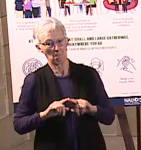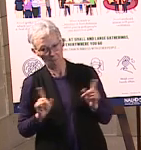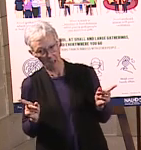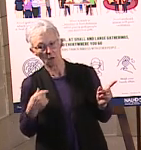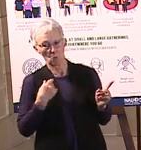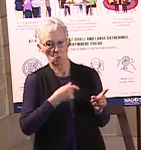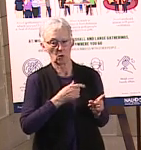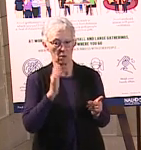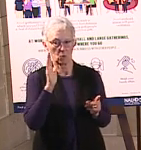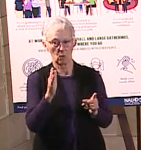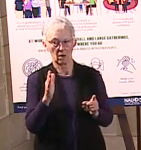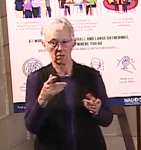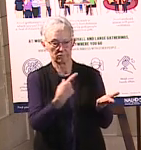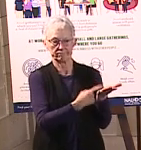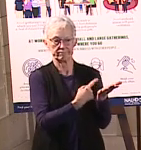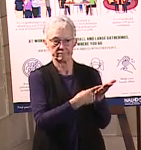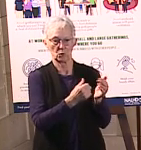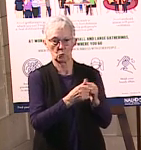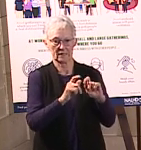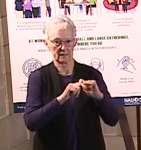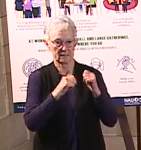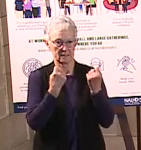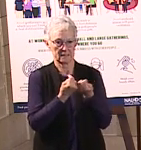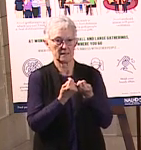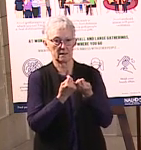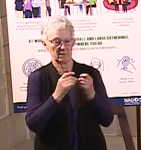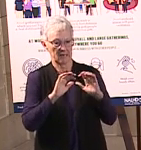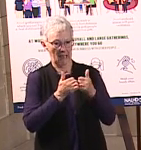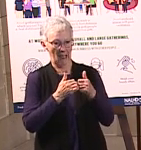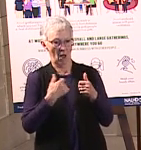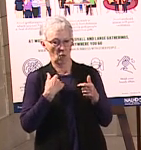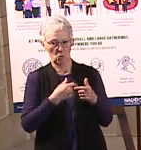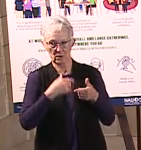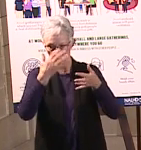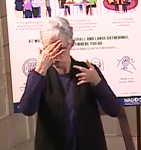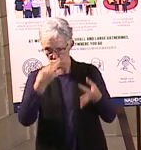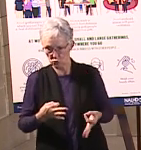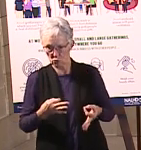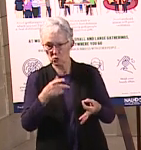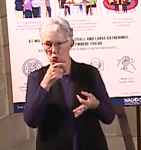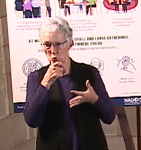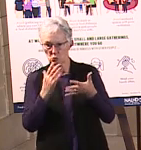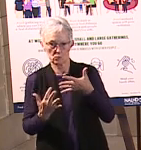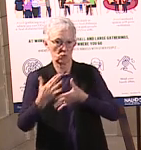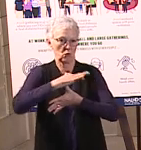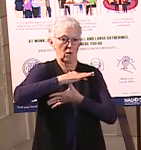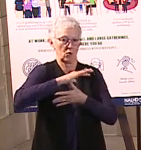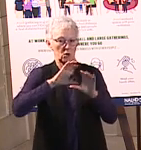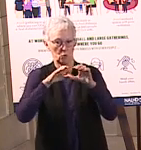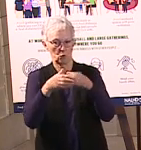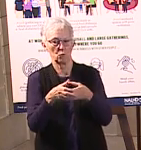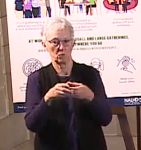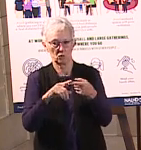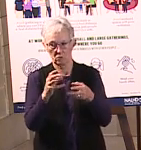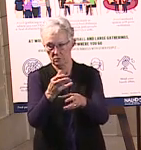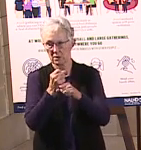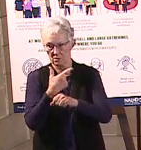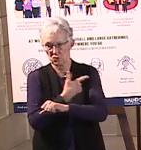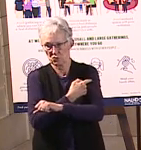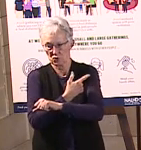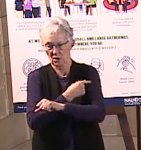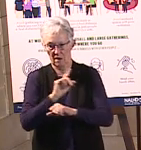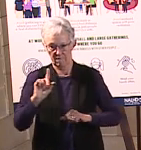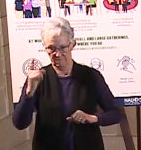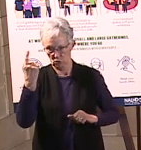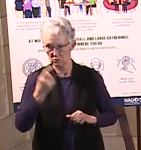about how we continue to roll out the vaccine across the state and those priorities. So thanks for the feedback on that. And those were